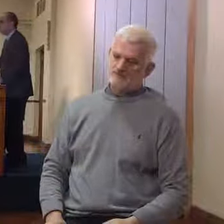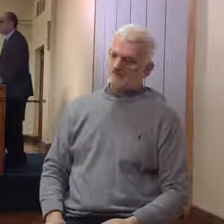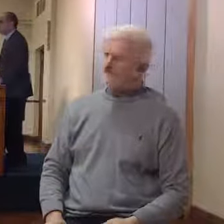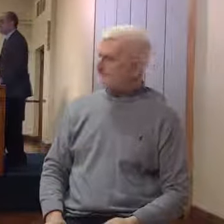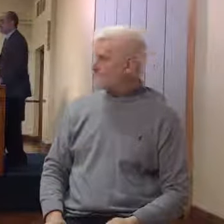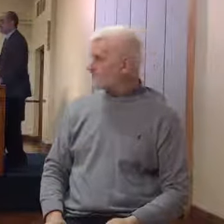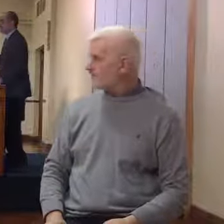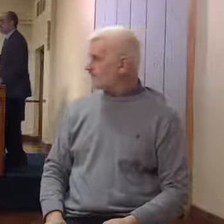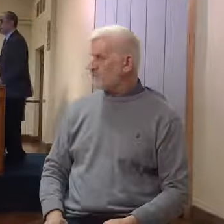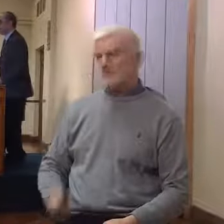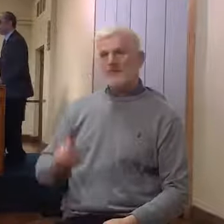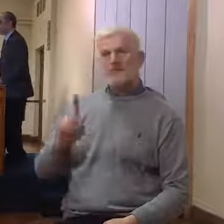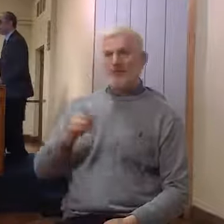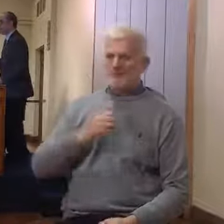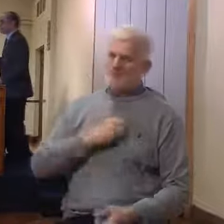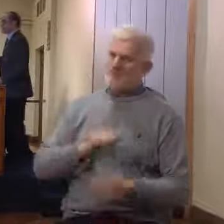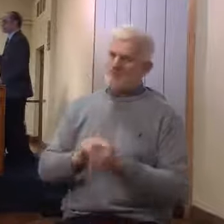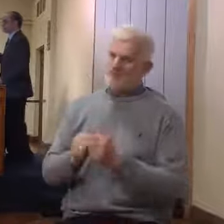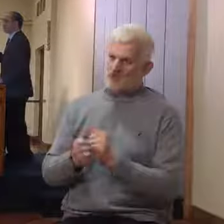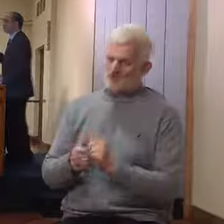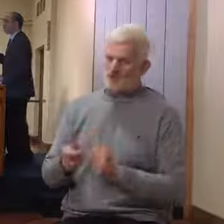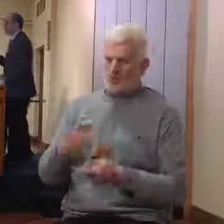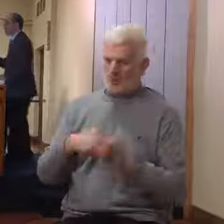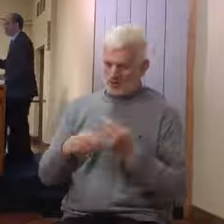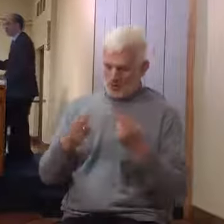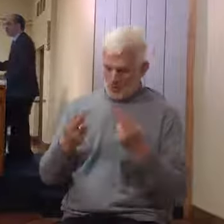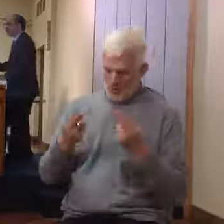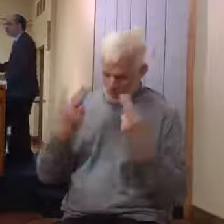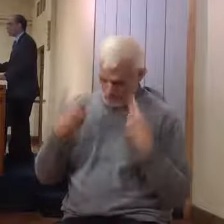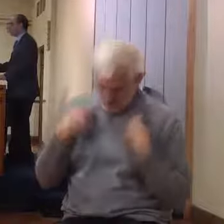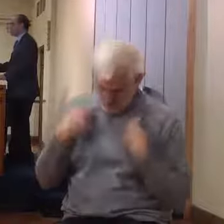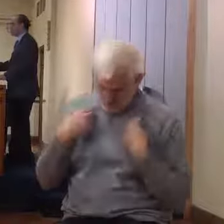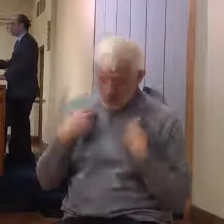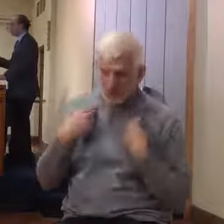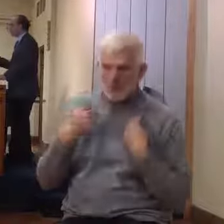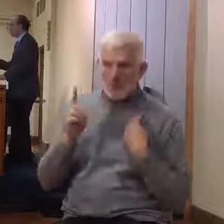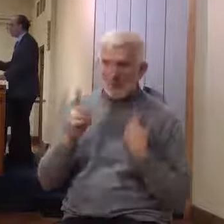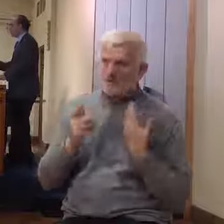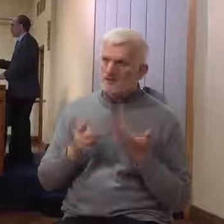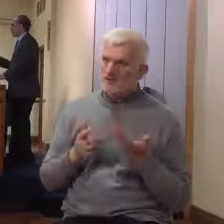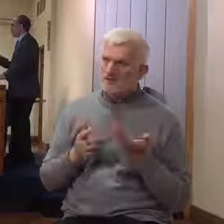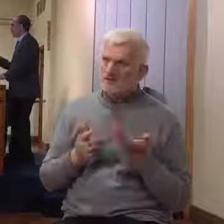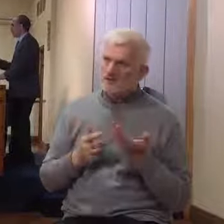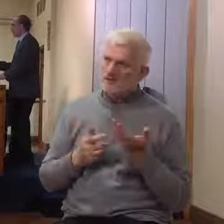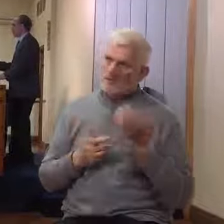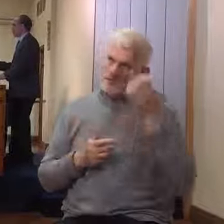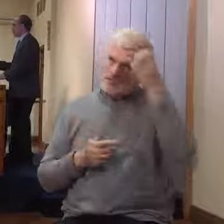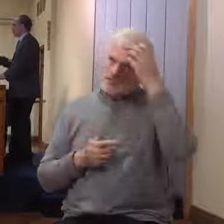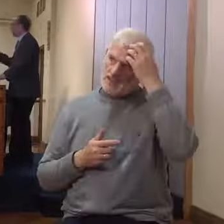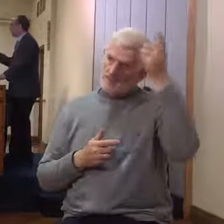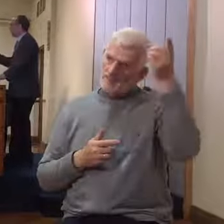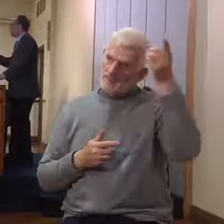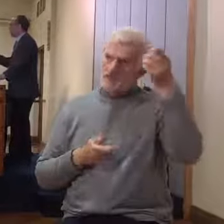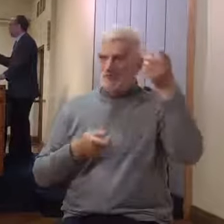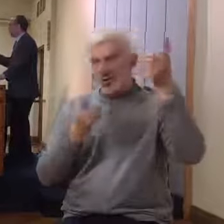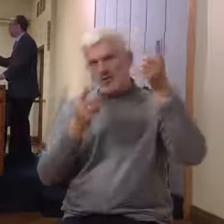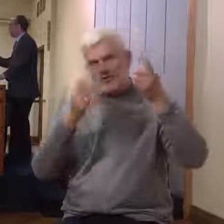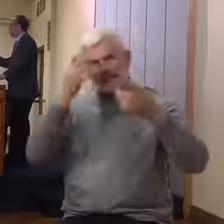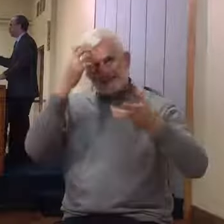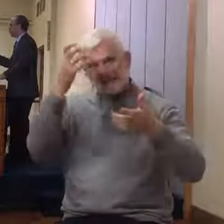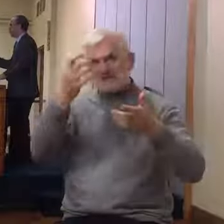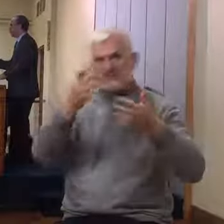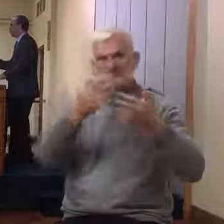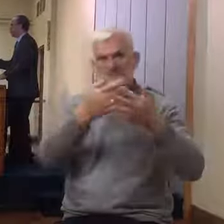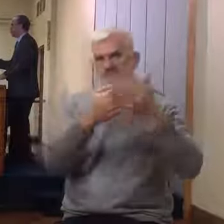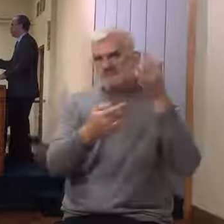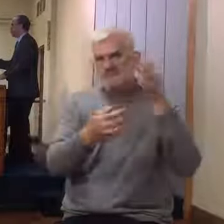We obey, we submit to the ordinances, the government, the authorities. Kings are supreme